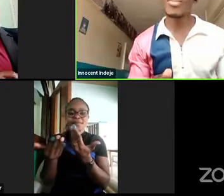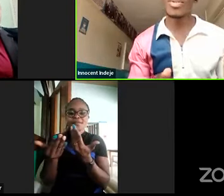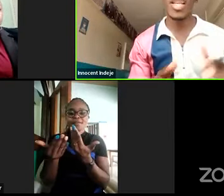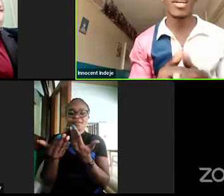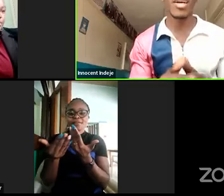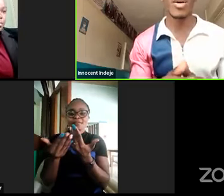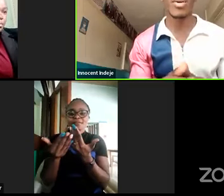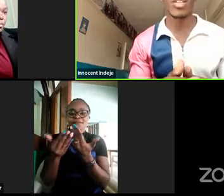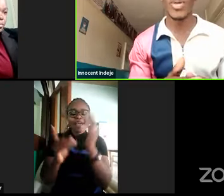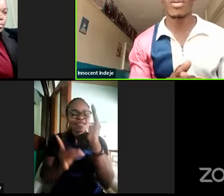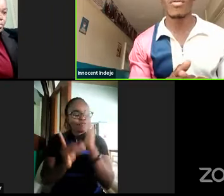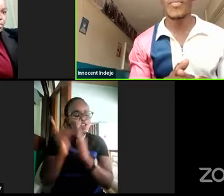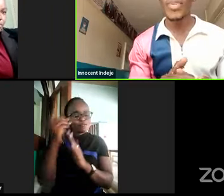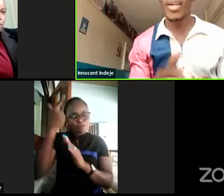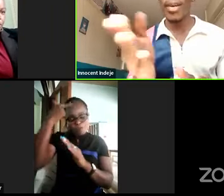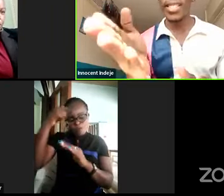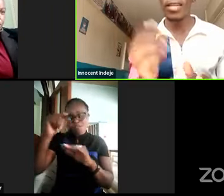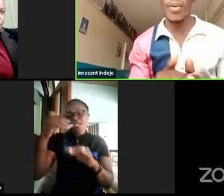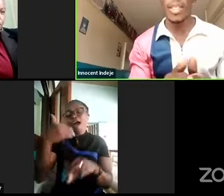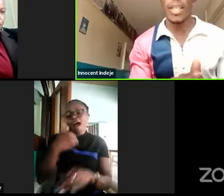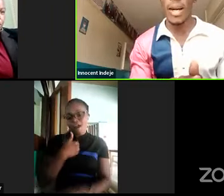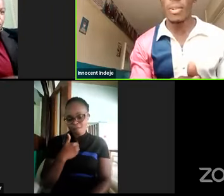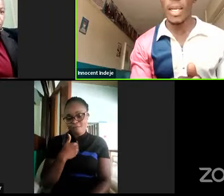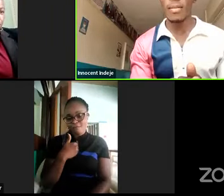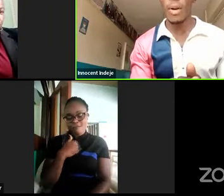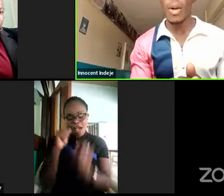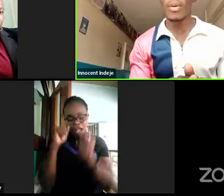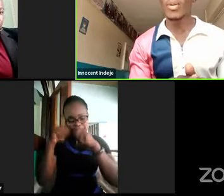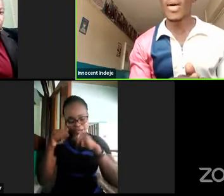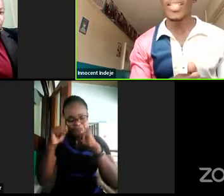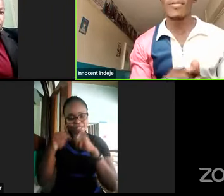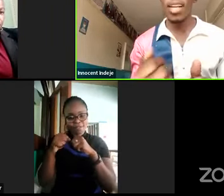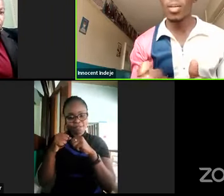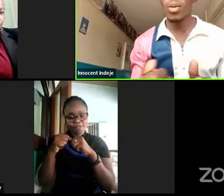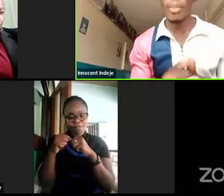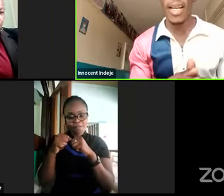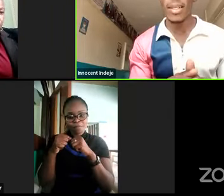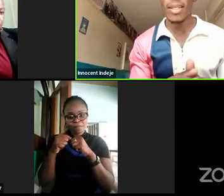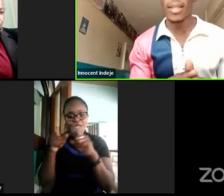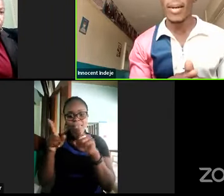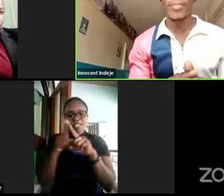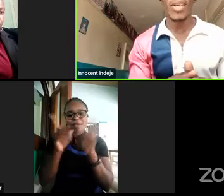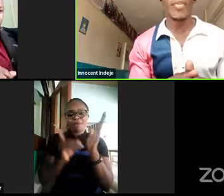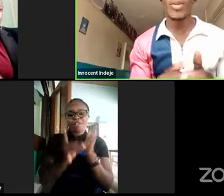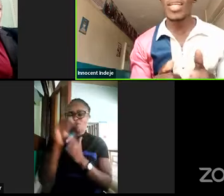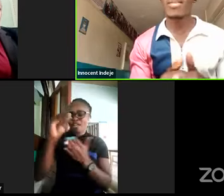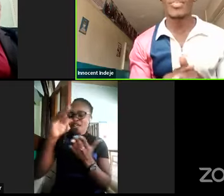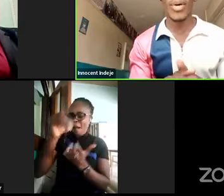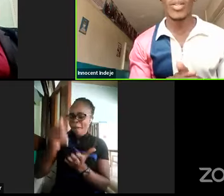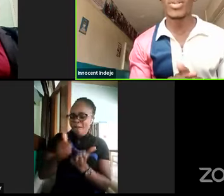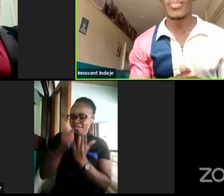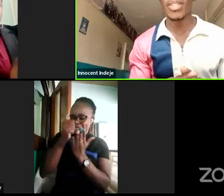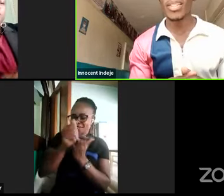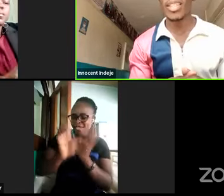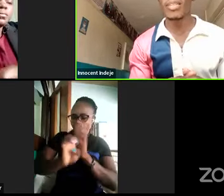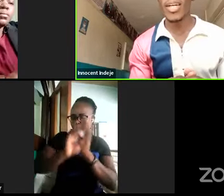mostly on the aspects of budget focus at the county level. We look at the financial plans. If we don't have these persons presented